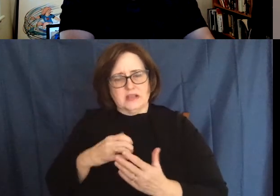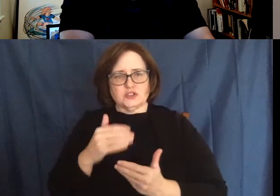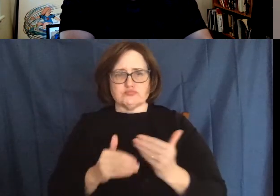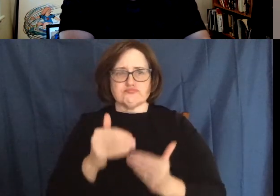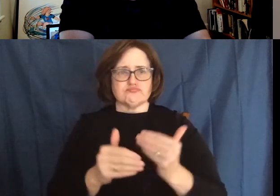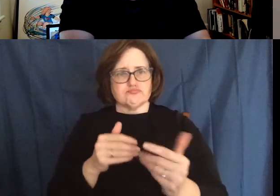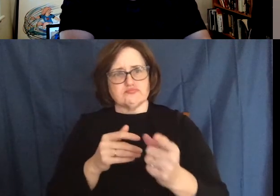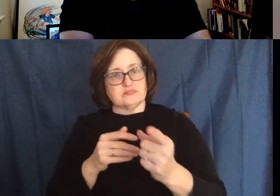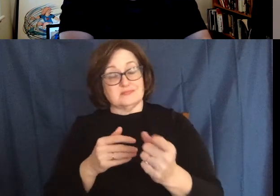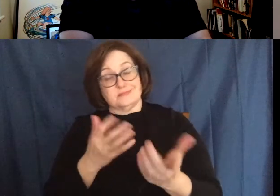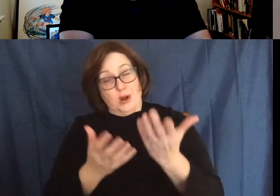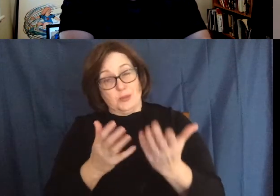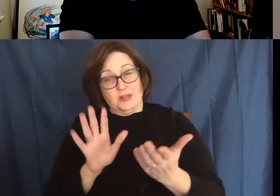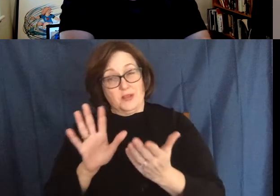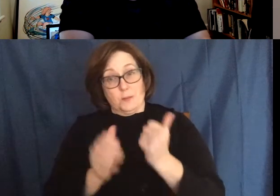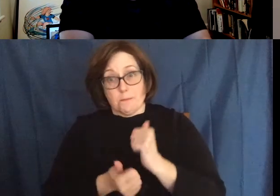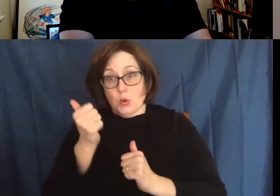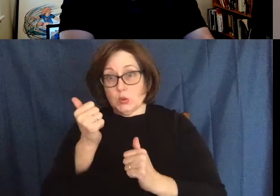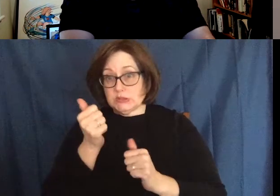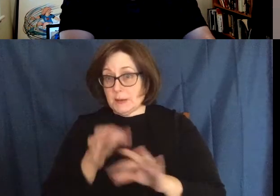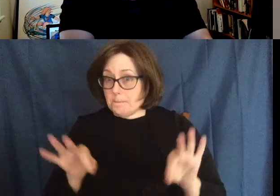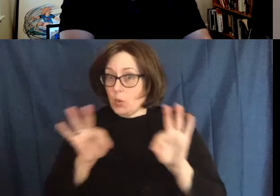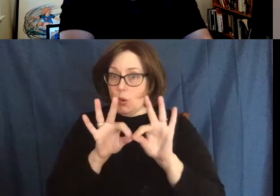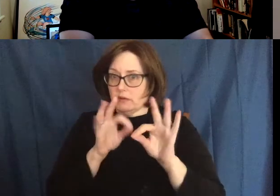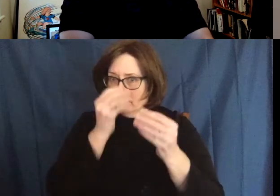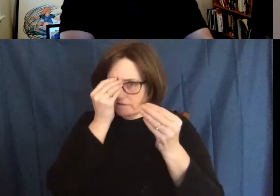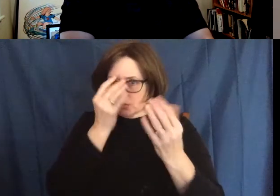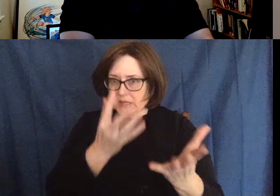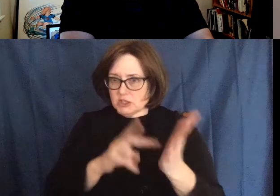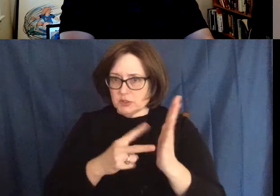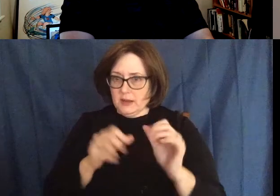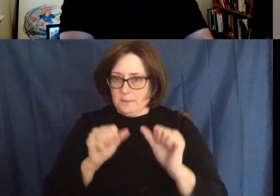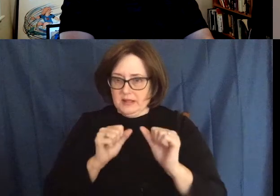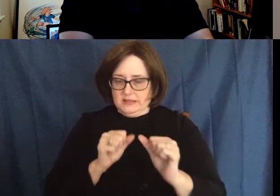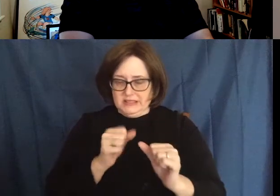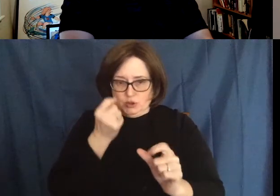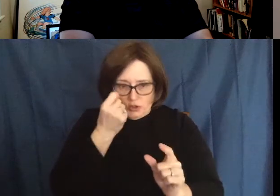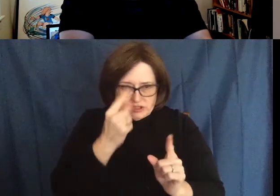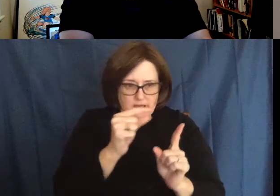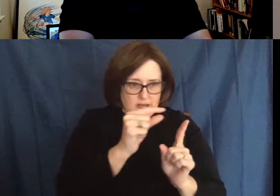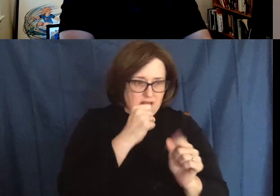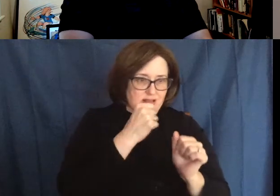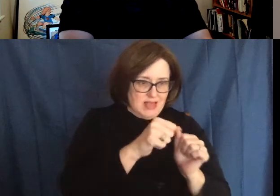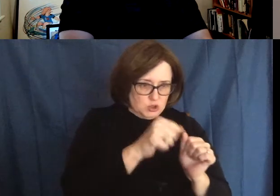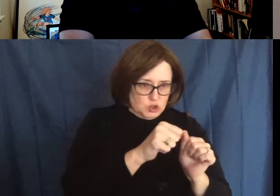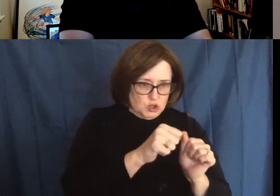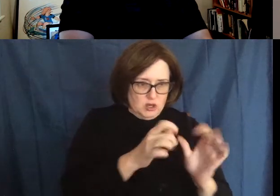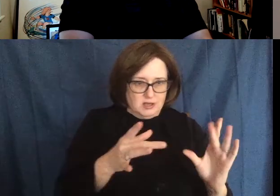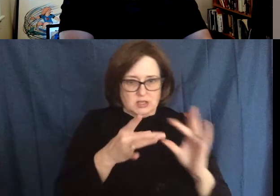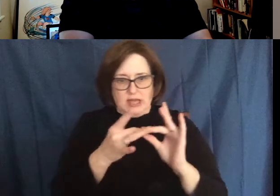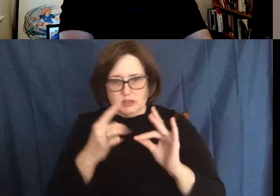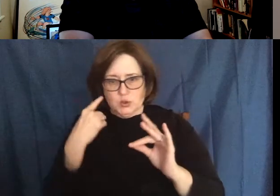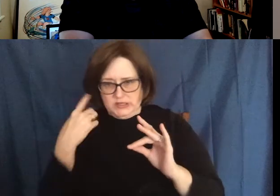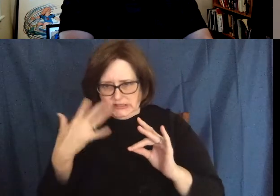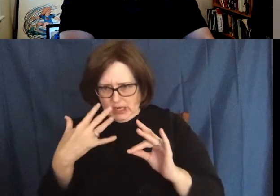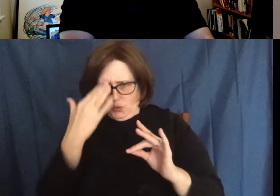they will likely ever learn when it comes to literacy, which is their ability to connect letters and the sounds and be able to blend them together into